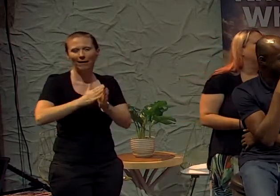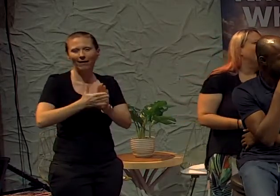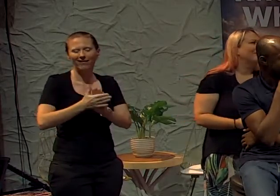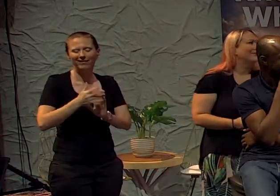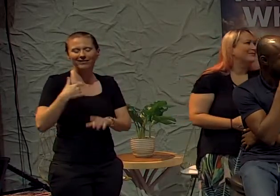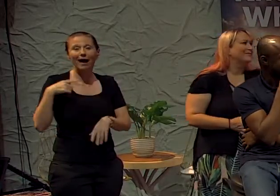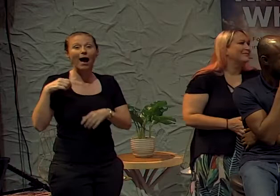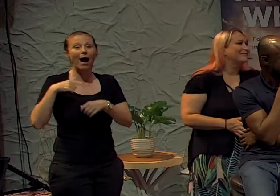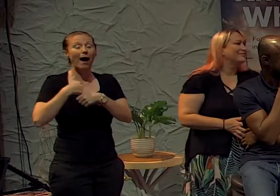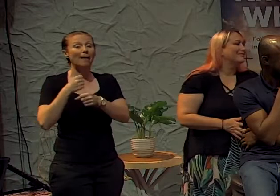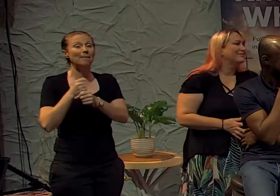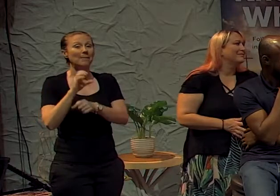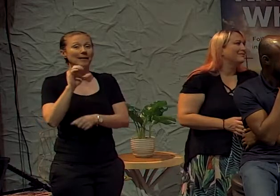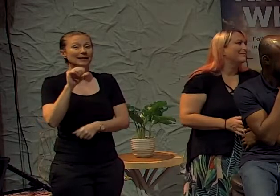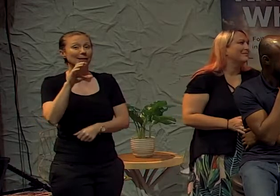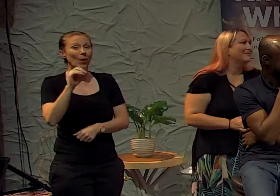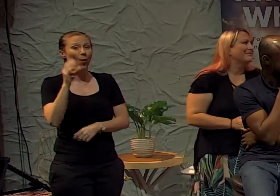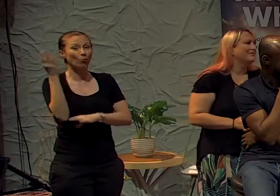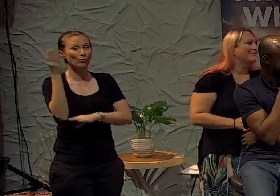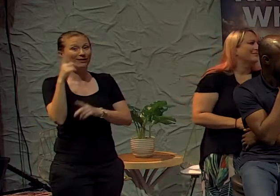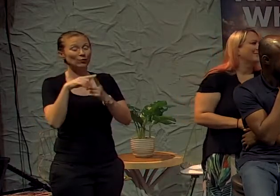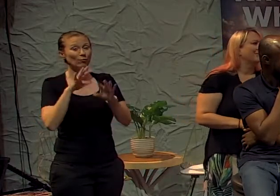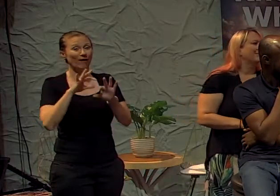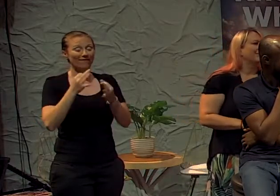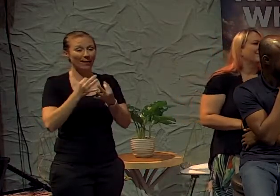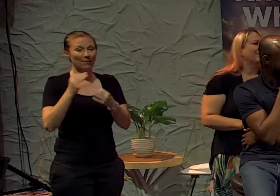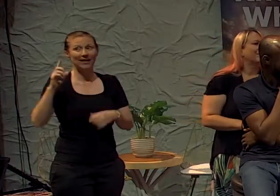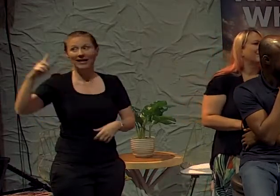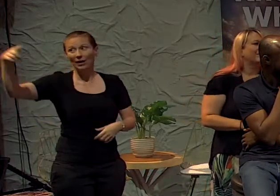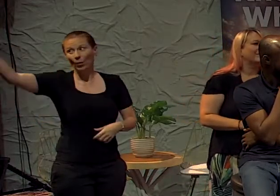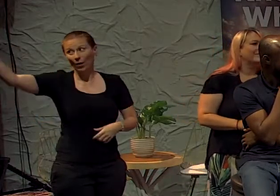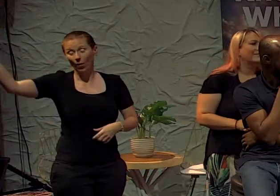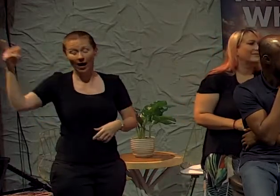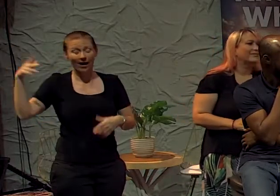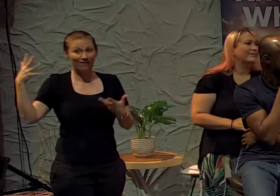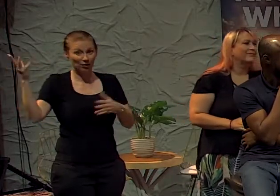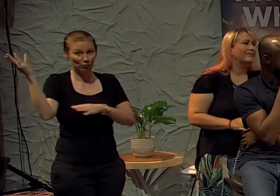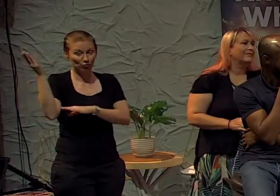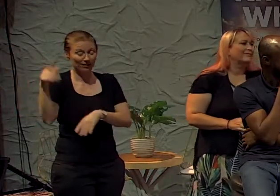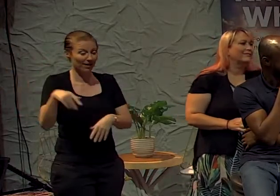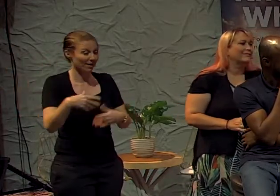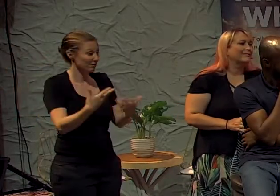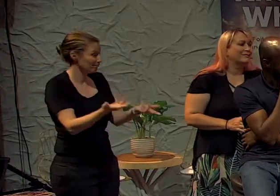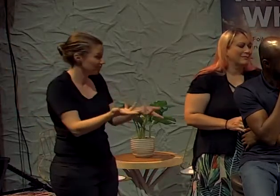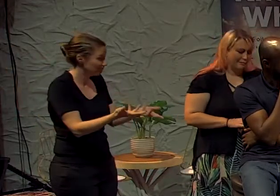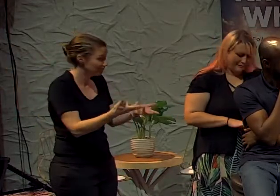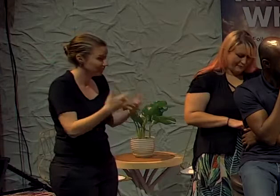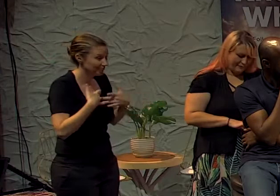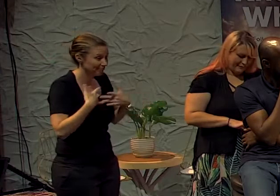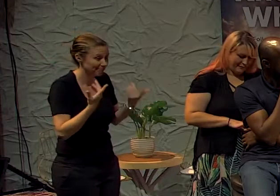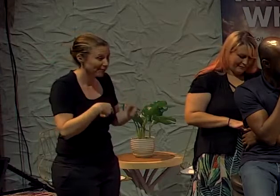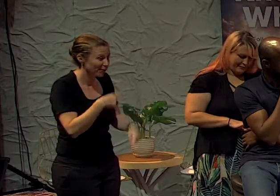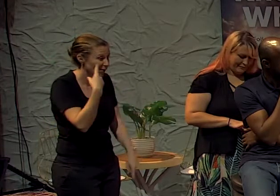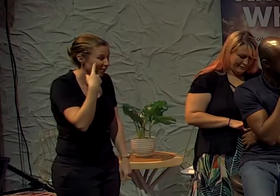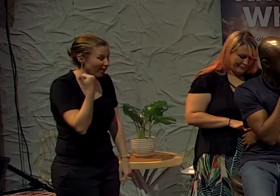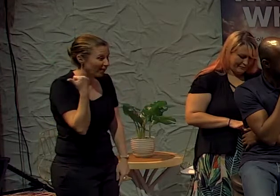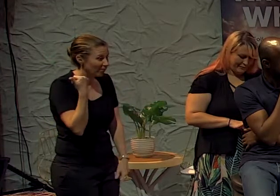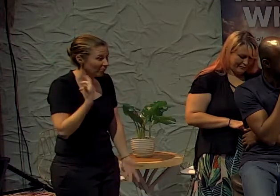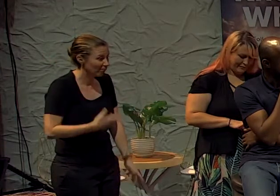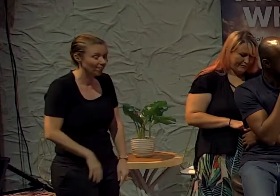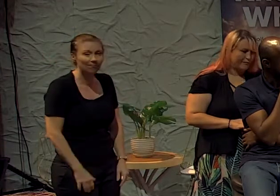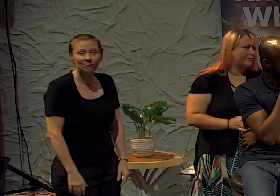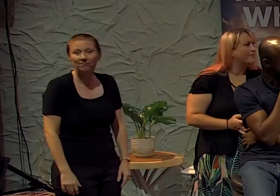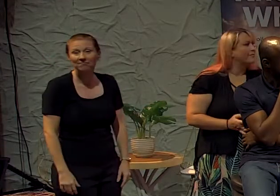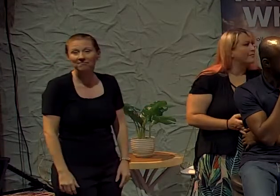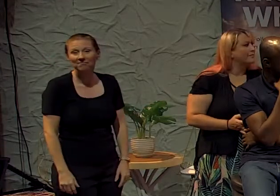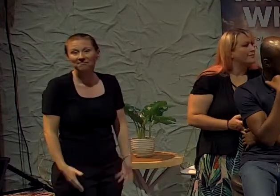present to my family. He went away, and I said, okay, guys, what do you think? And